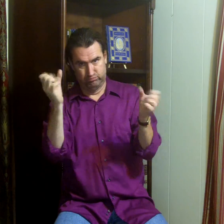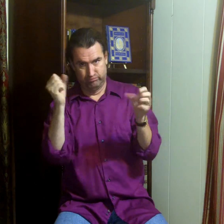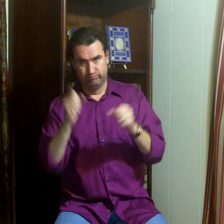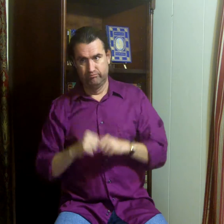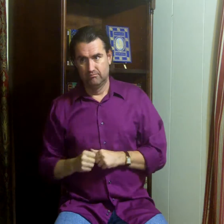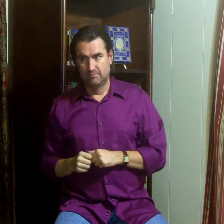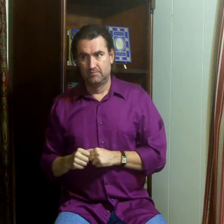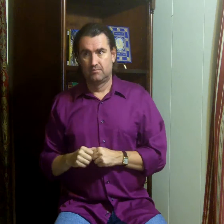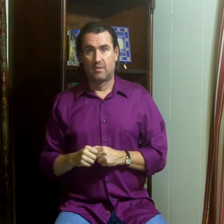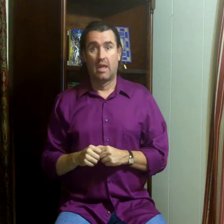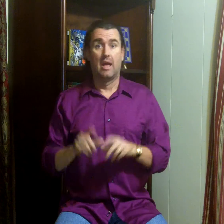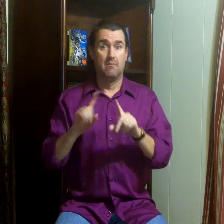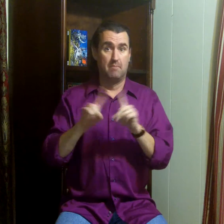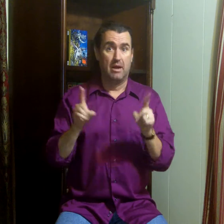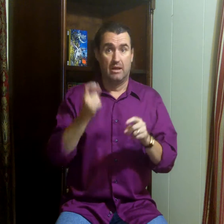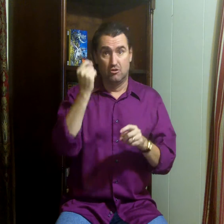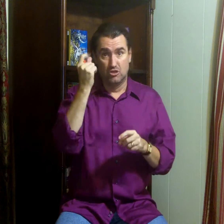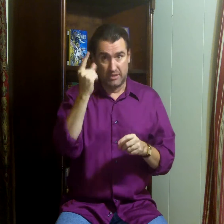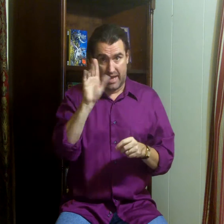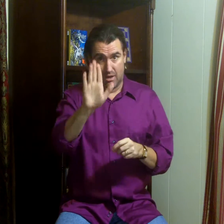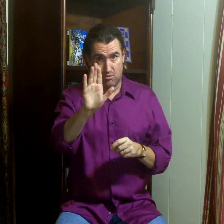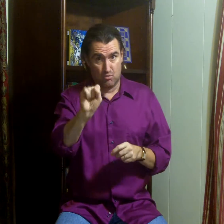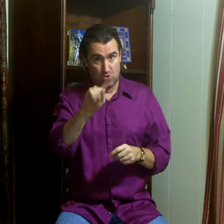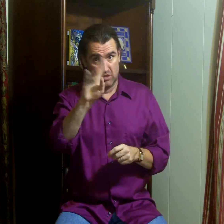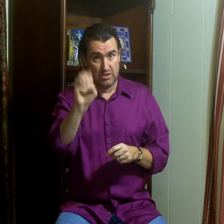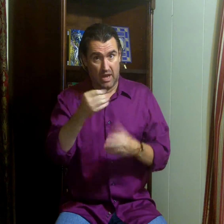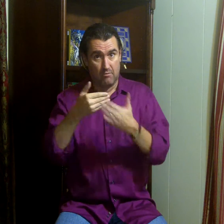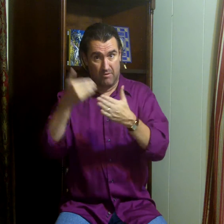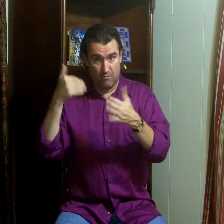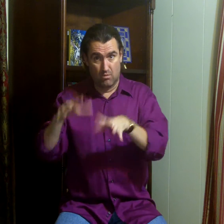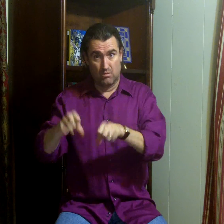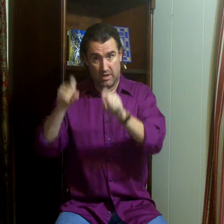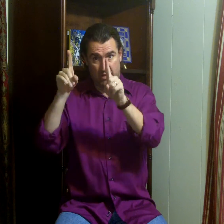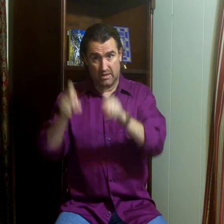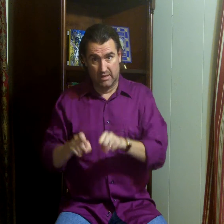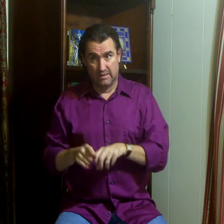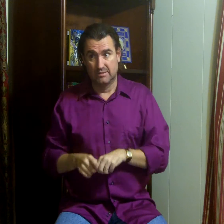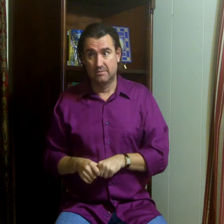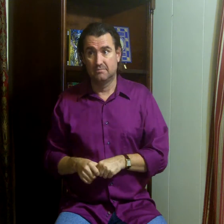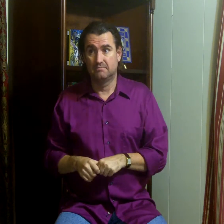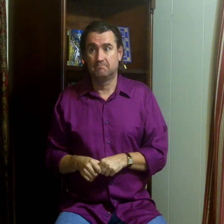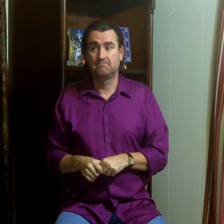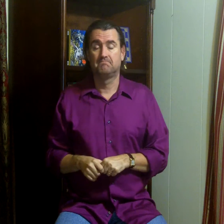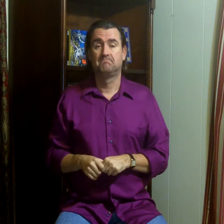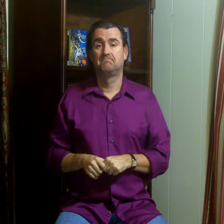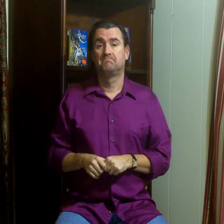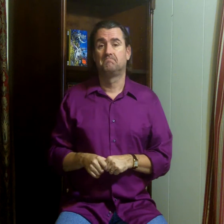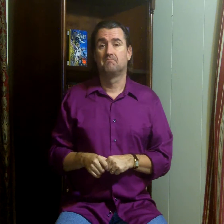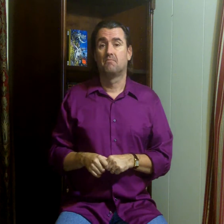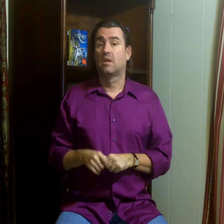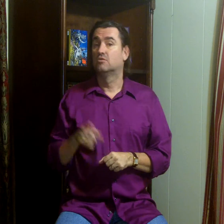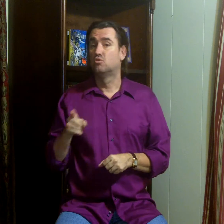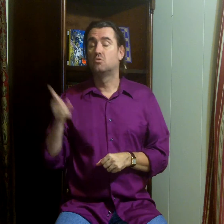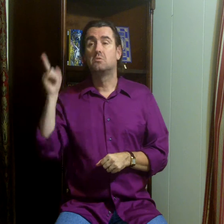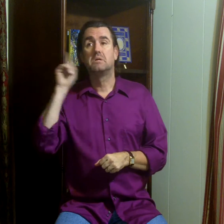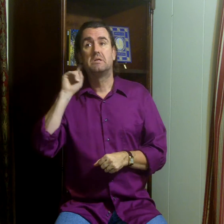sure that you distinguish that. That's going to help you in your decision of your child signer as well. So you'll listen to a teacher and you'll